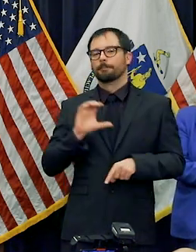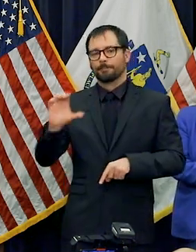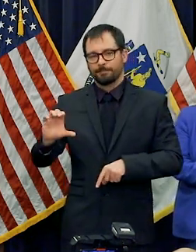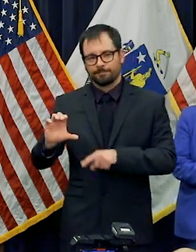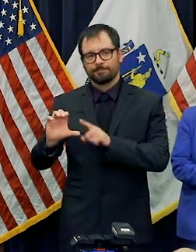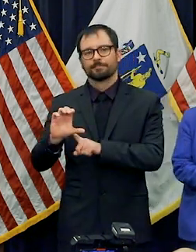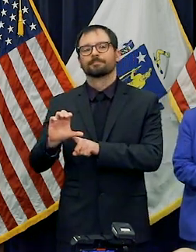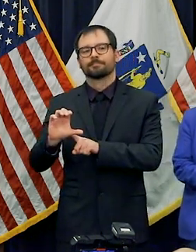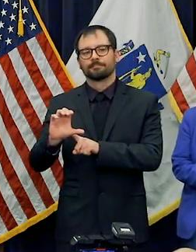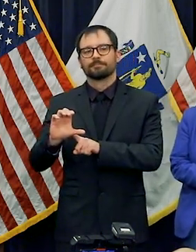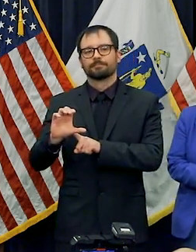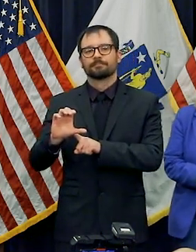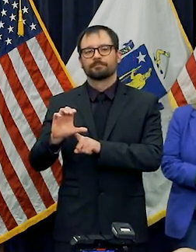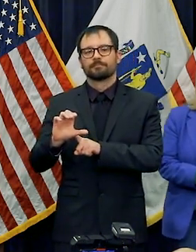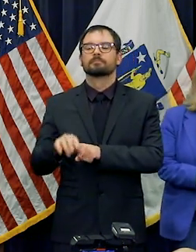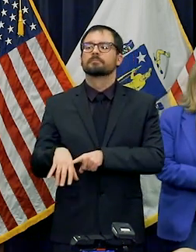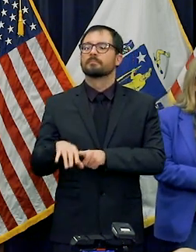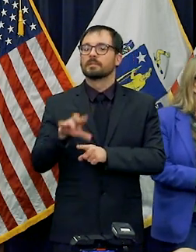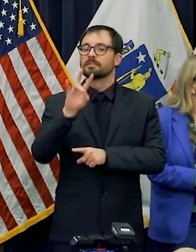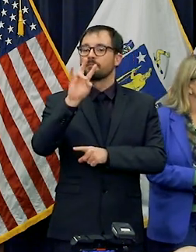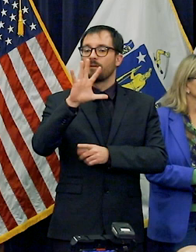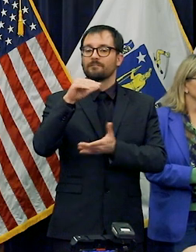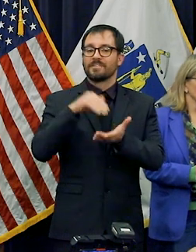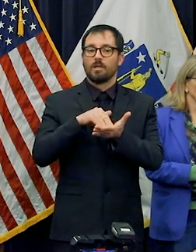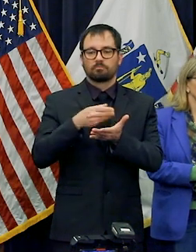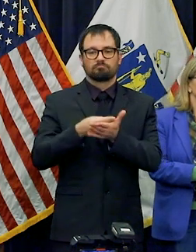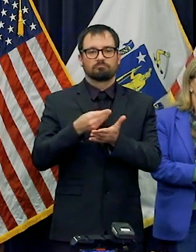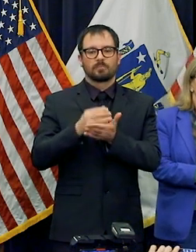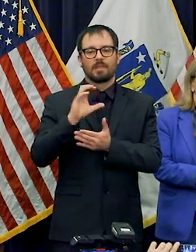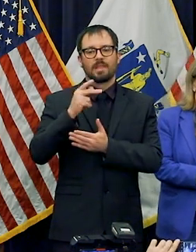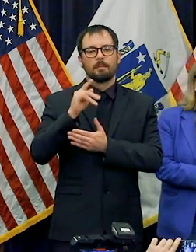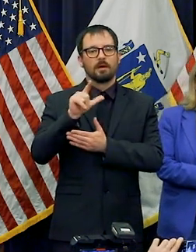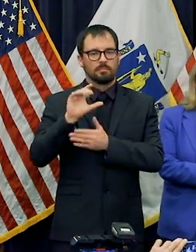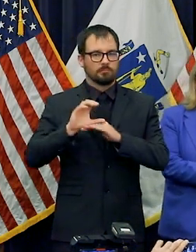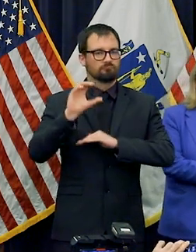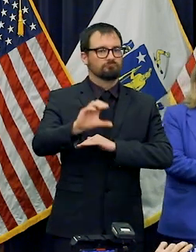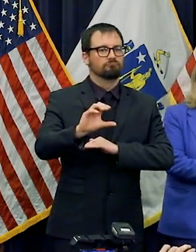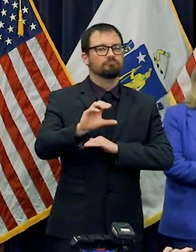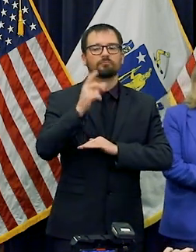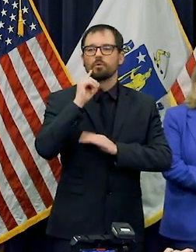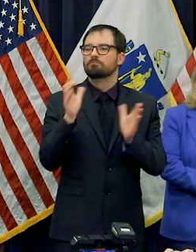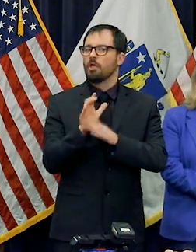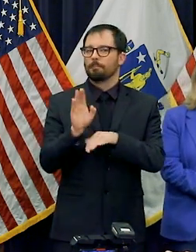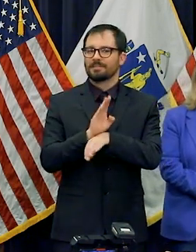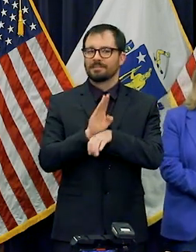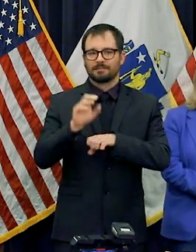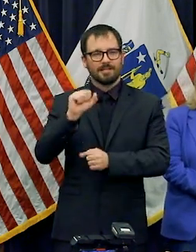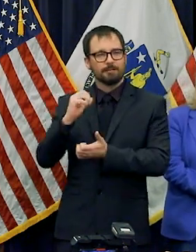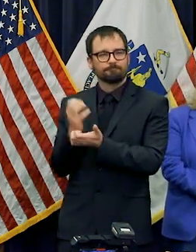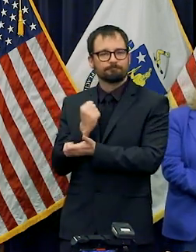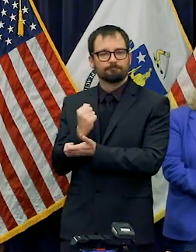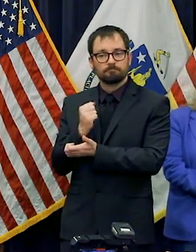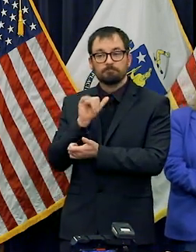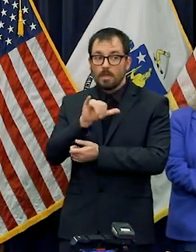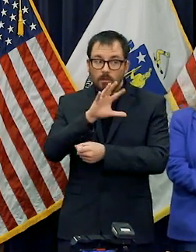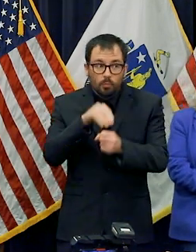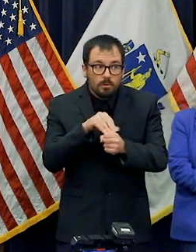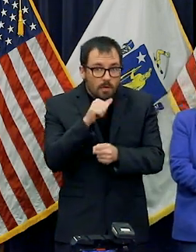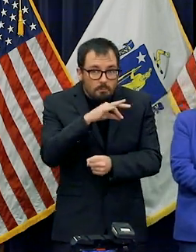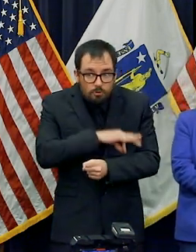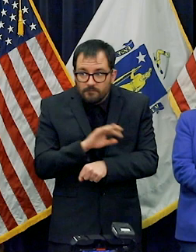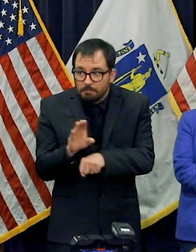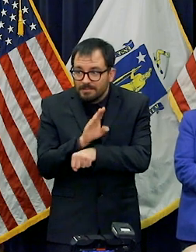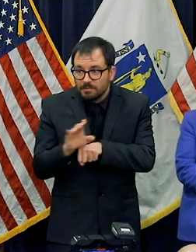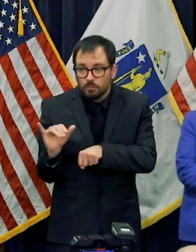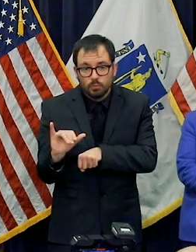businesses with under 50 full-time and part-time employees, and that does include nonprofits. Loans are available immediately with